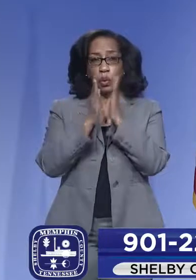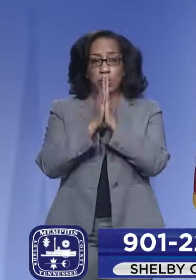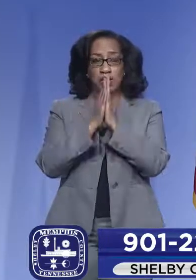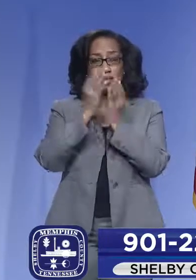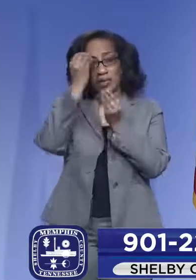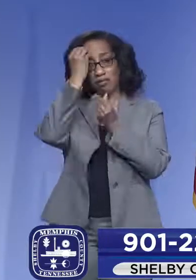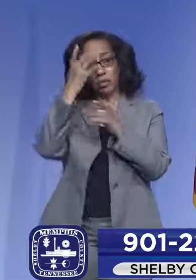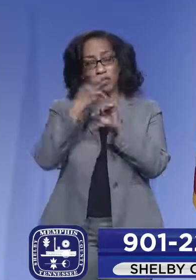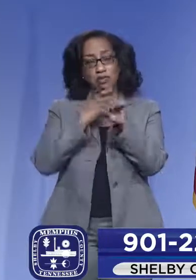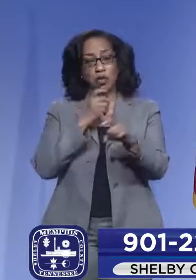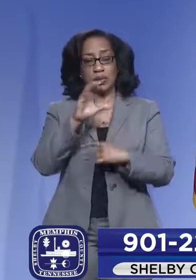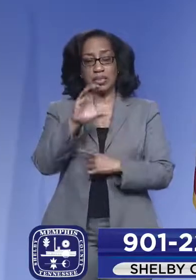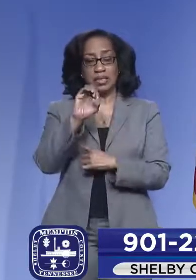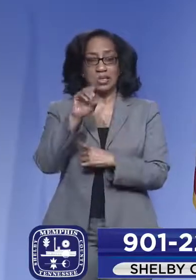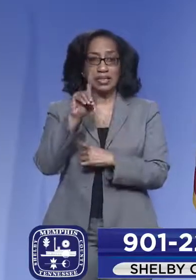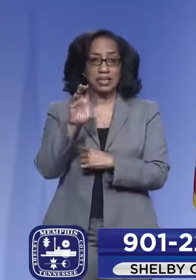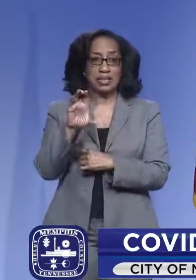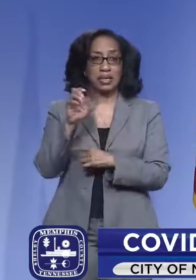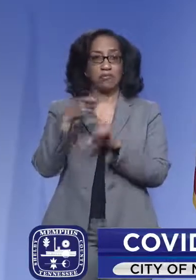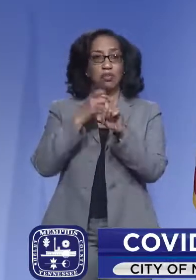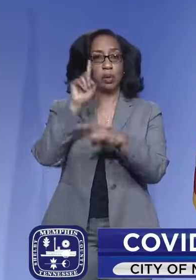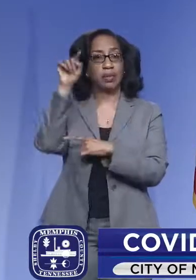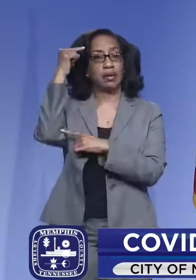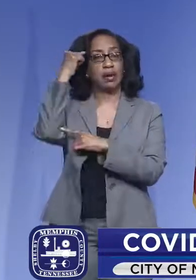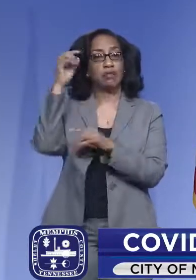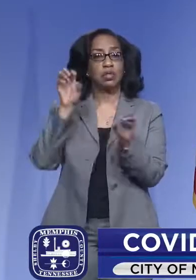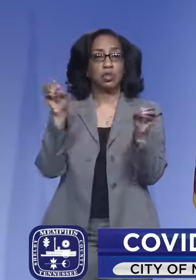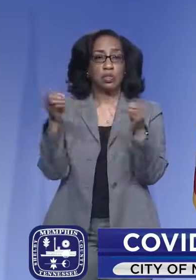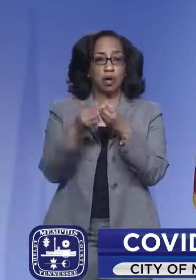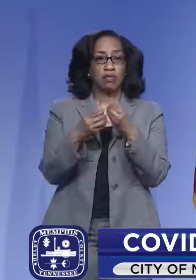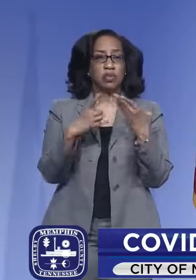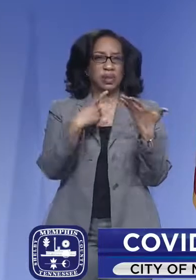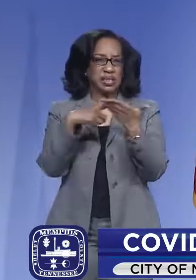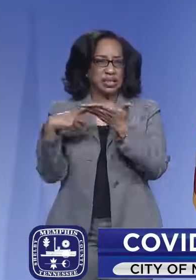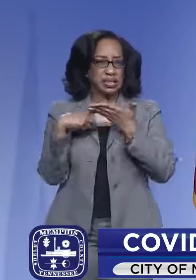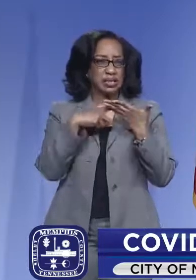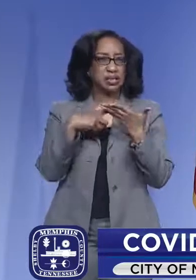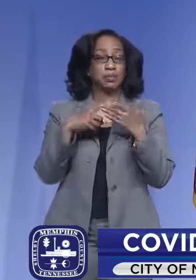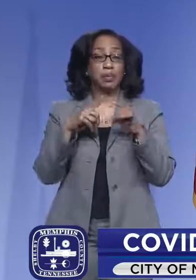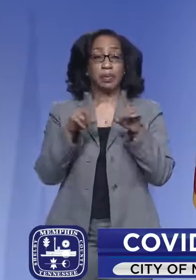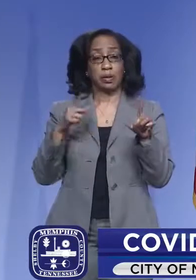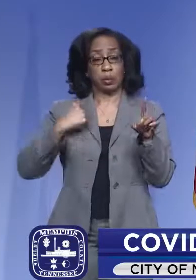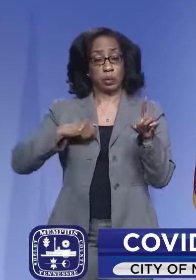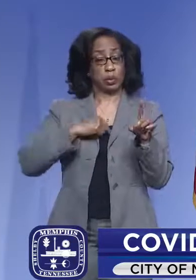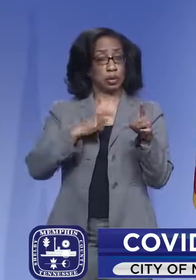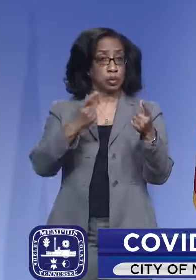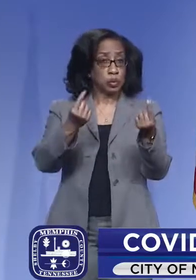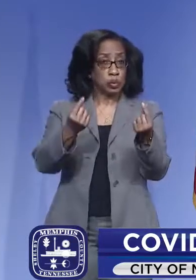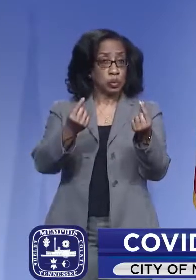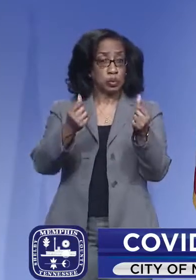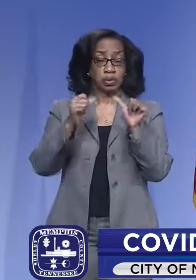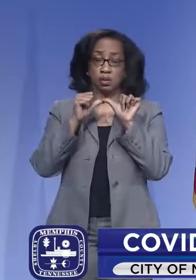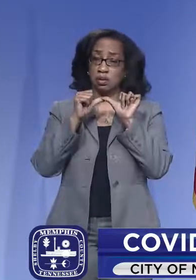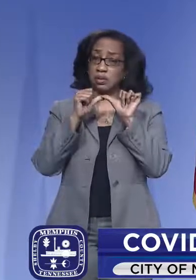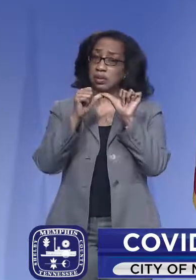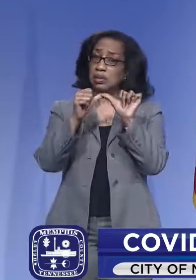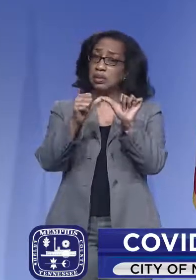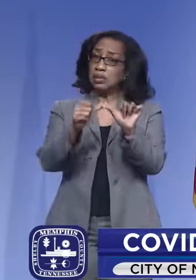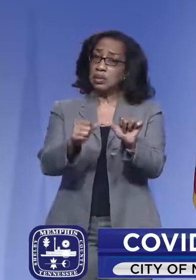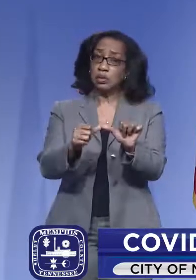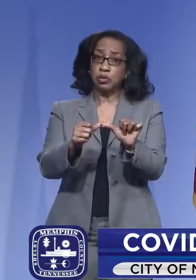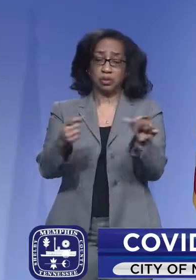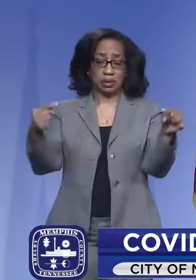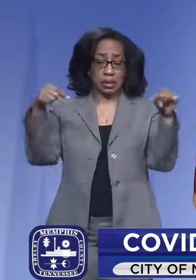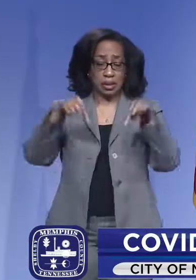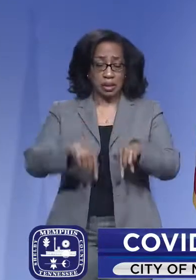from the CDC, from the governor's office. We will do what we have continued to do over the last year and several months, and that is to be here to